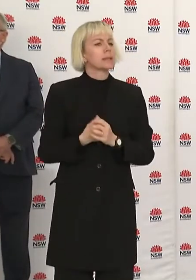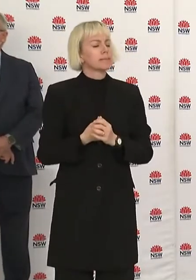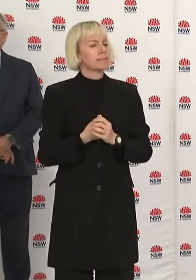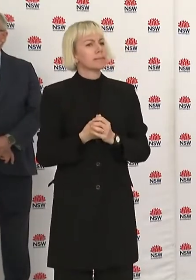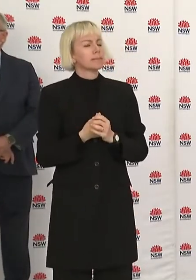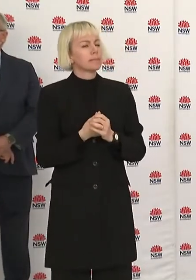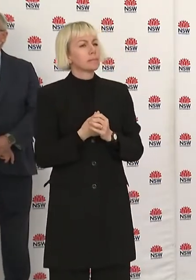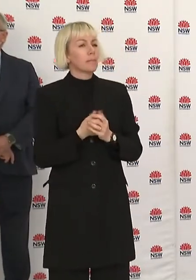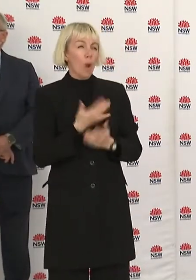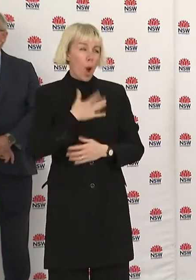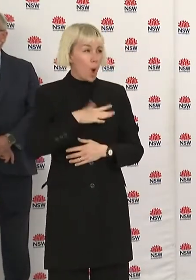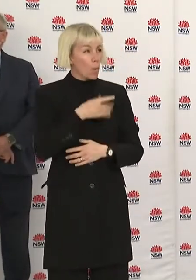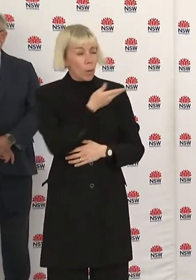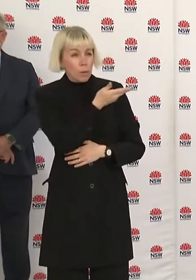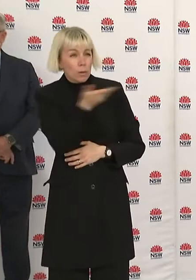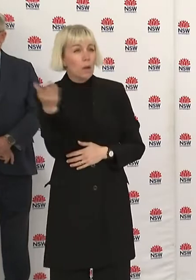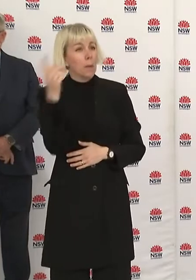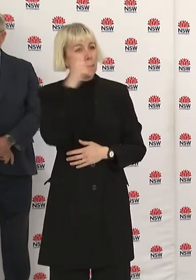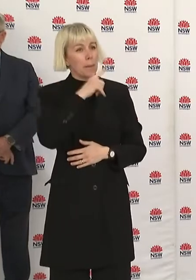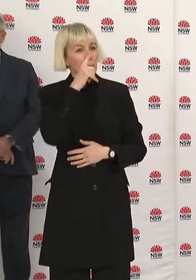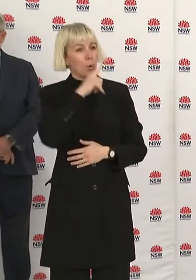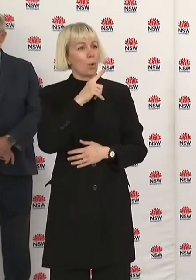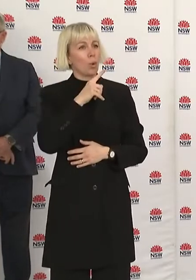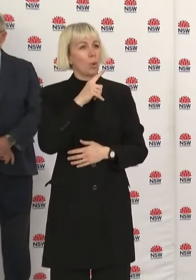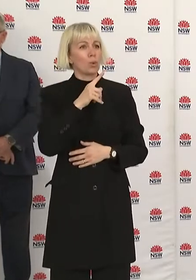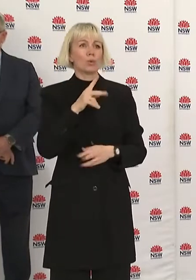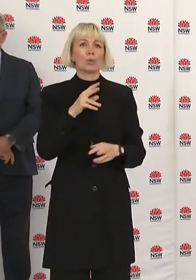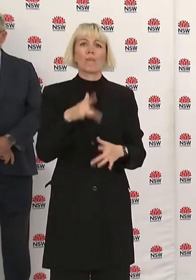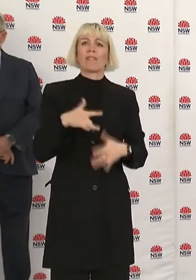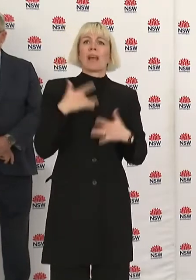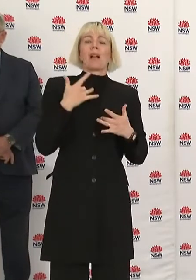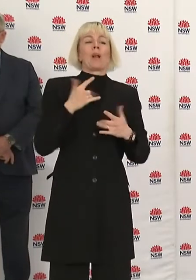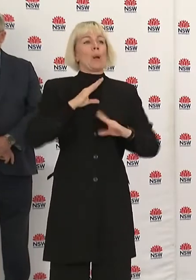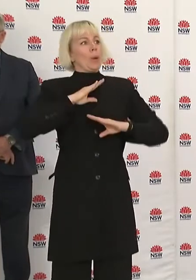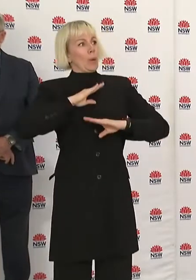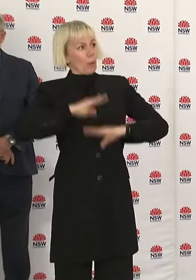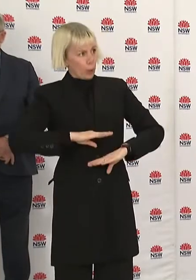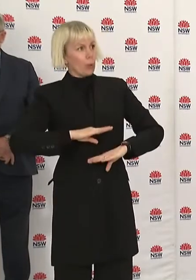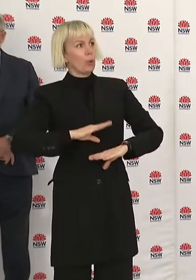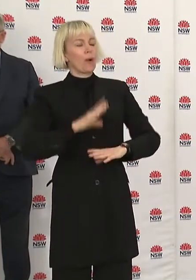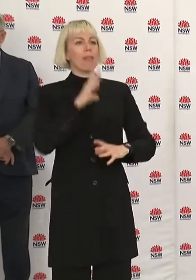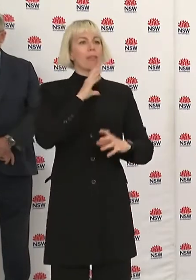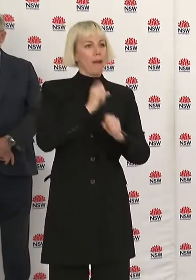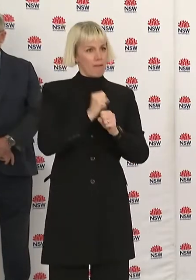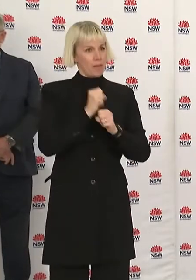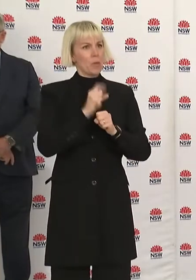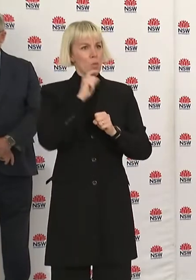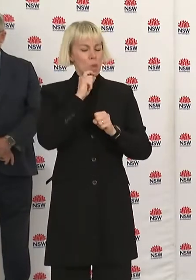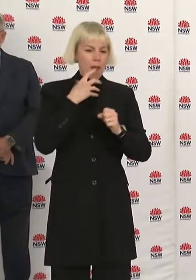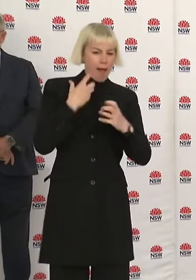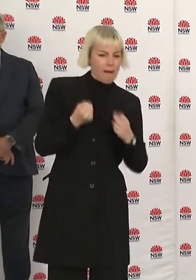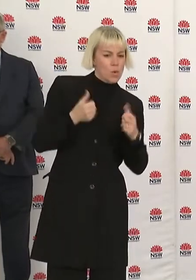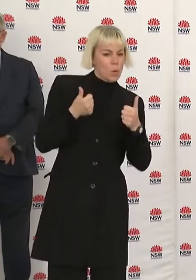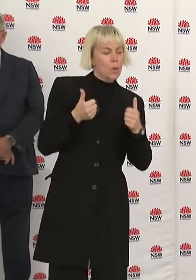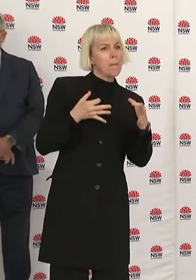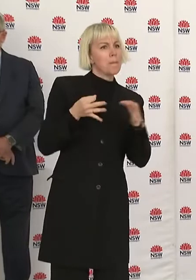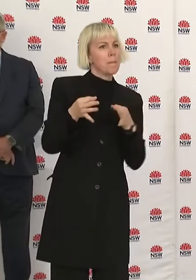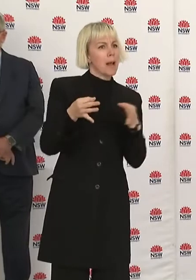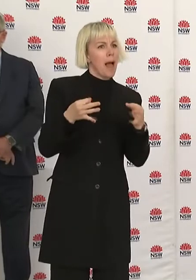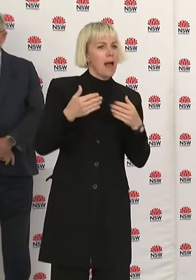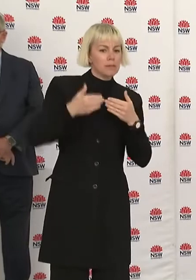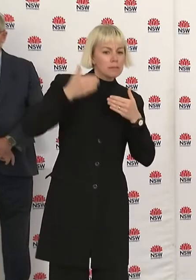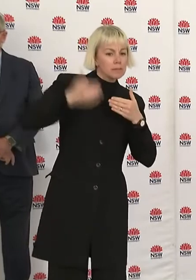our citizens to have hope that we will have a very targeted approach to life moving forward. And this is